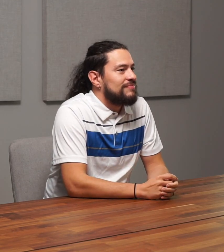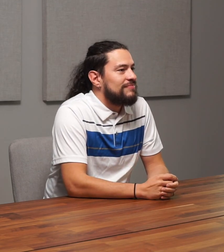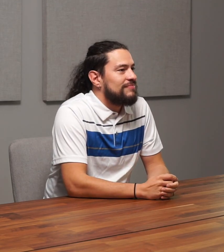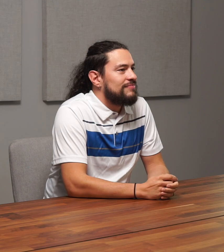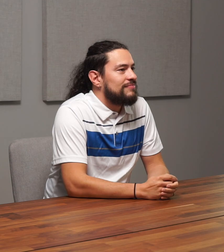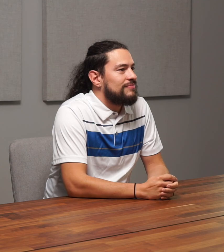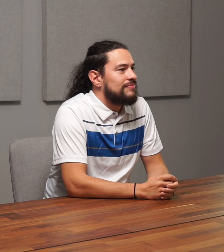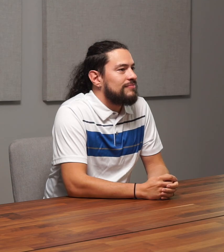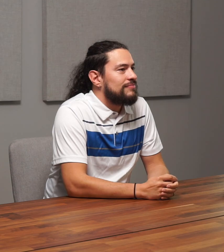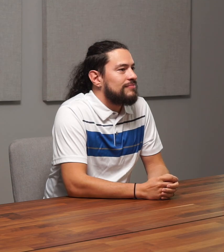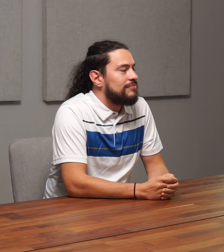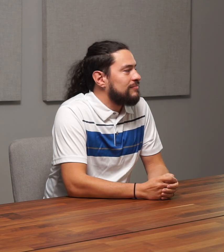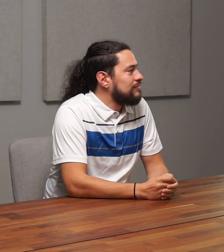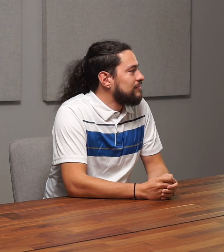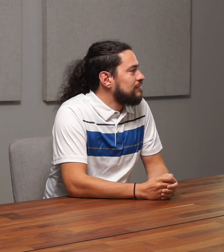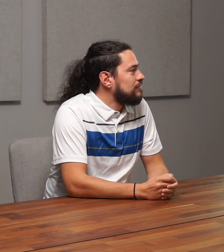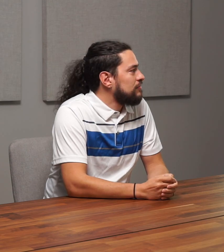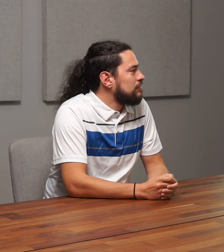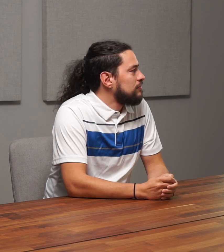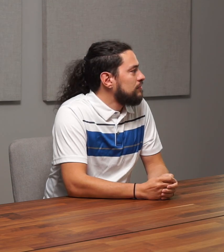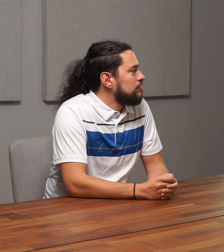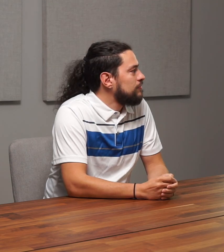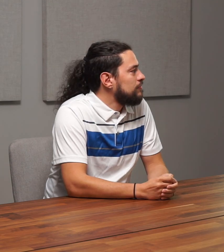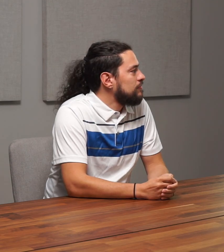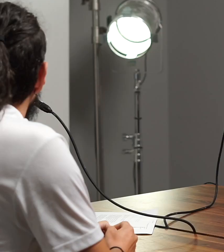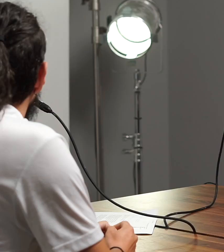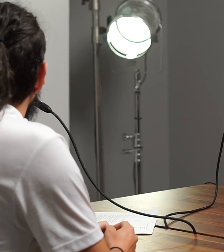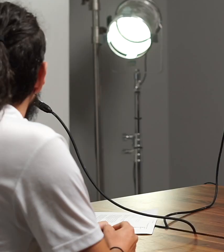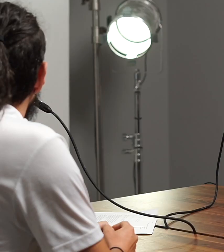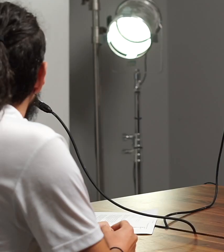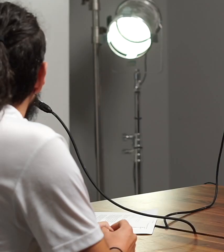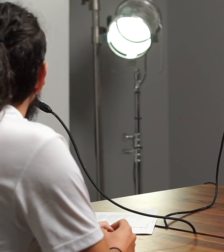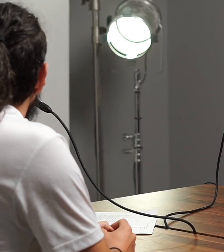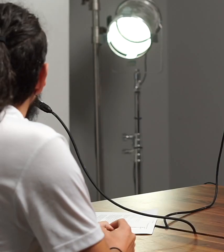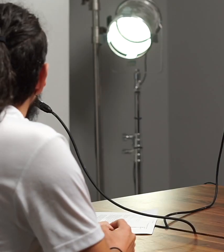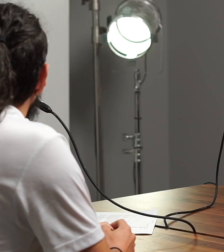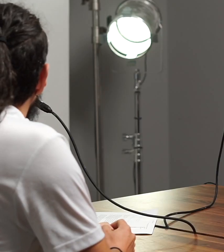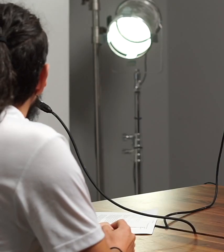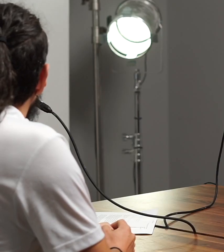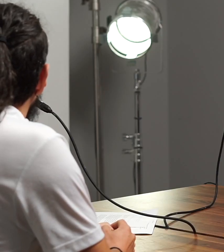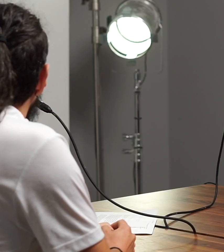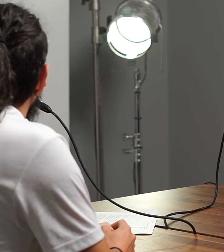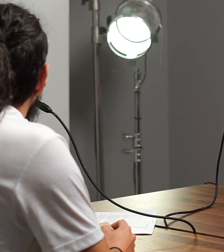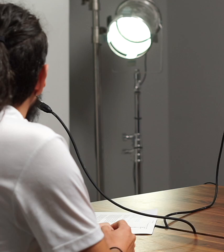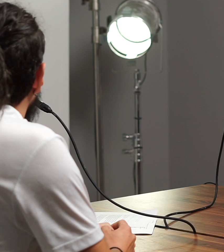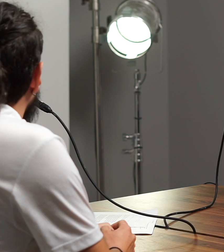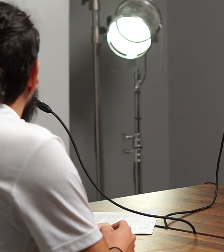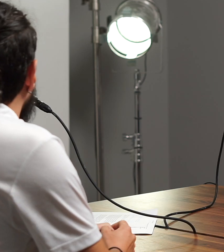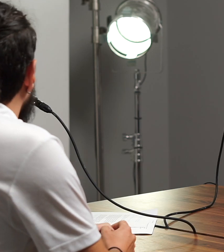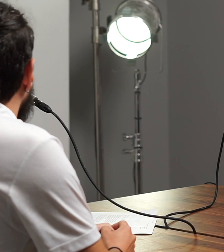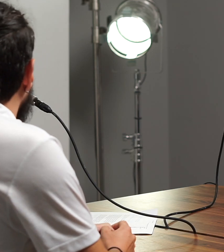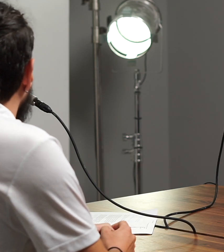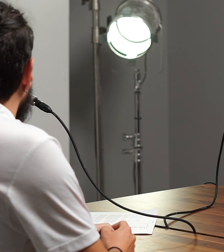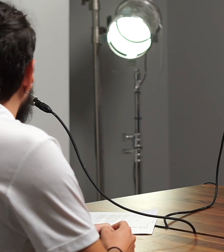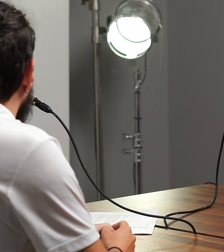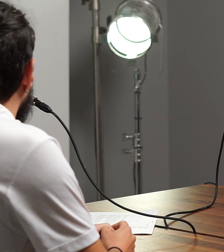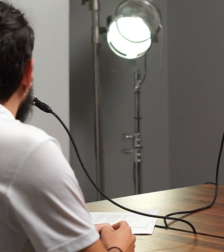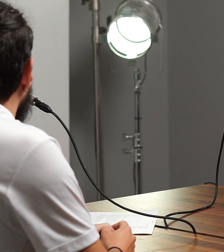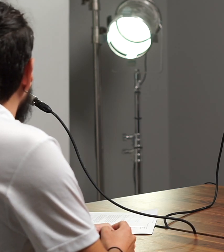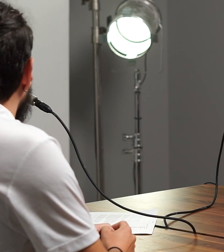so why is it important for a bible in american sign language what